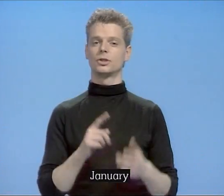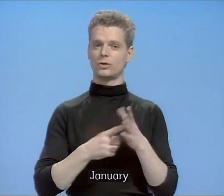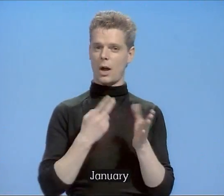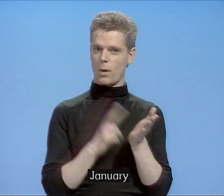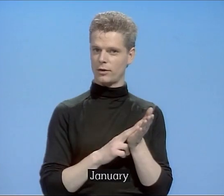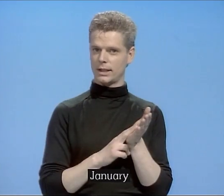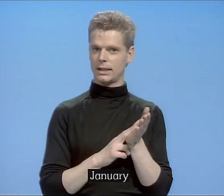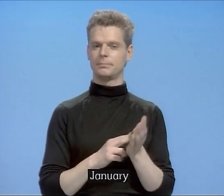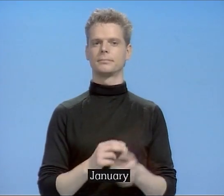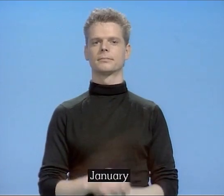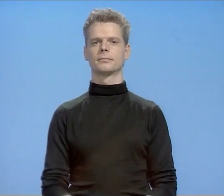January,